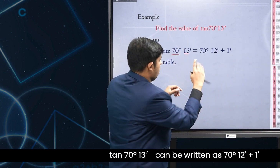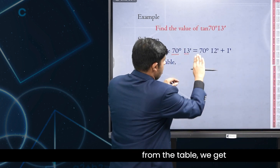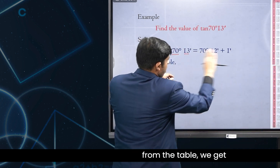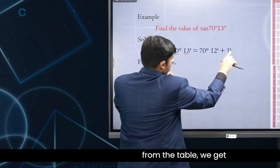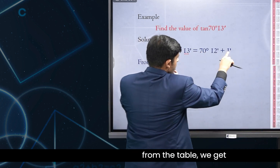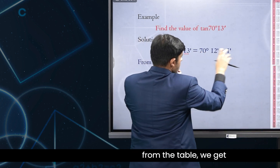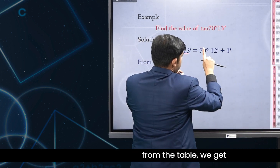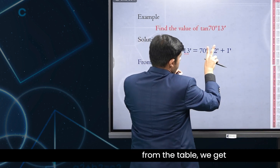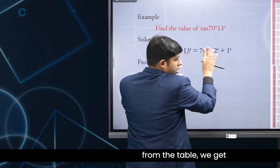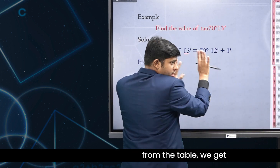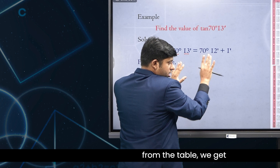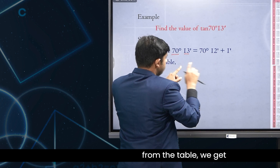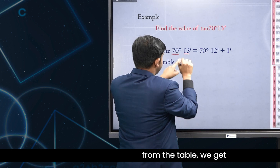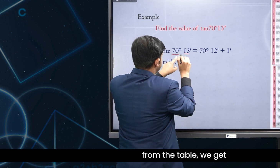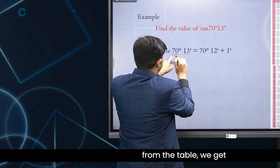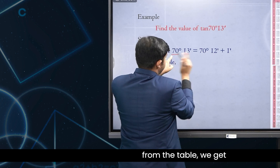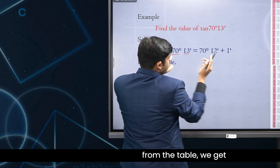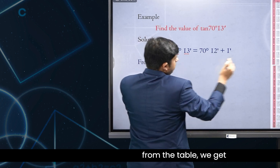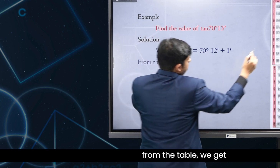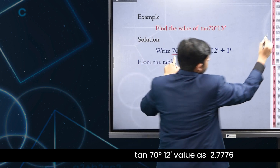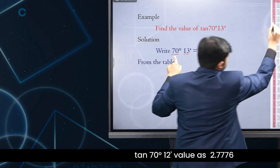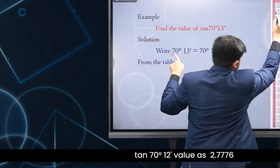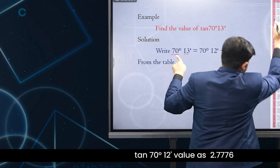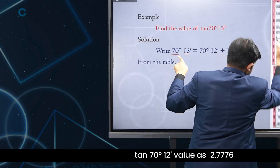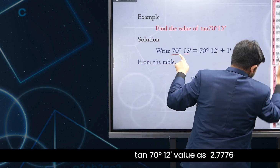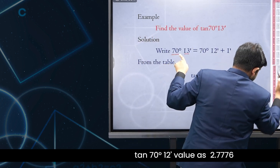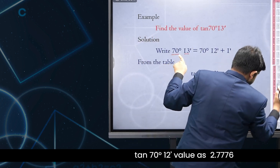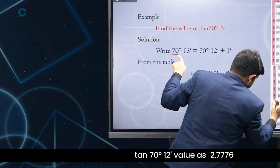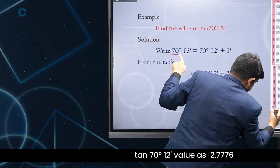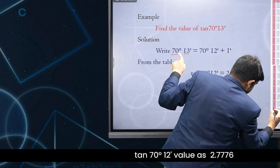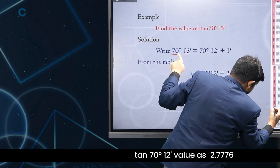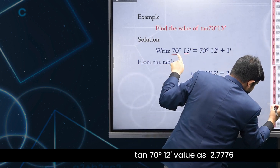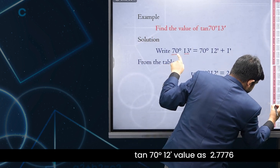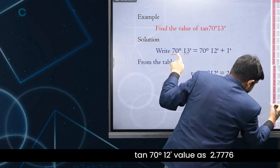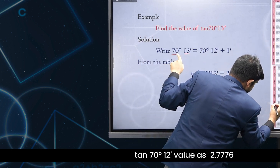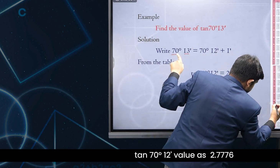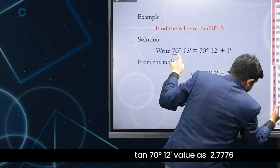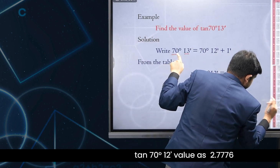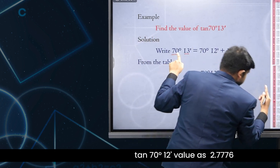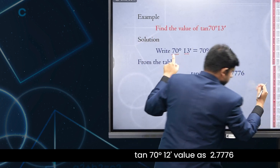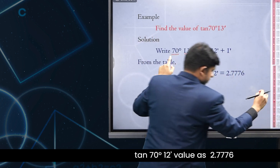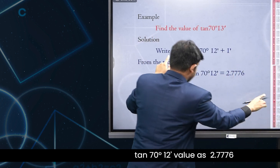From the table, we get tan 70 degrees 12 minutes value as